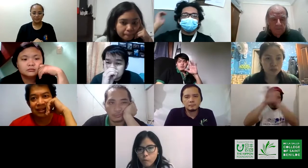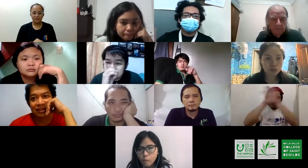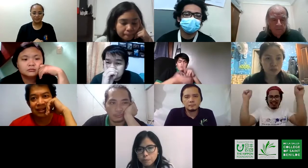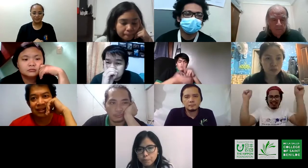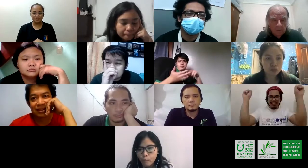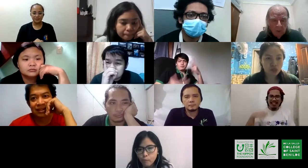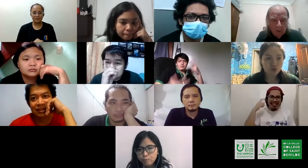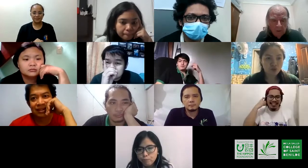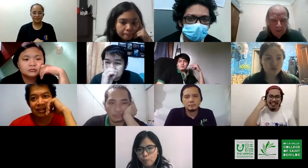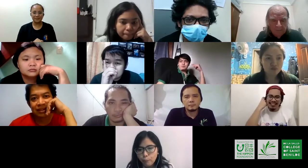Hold on.